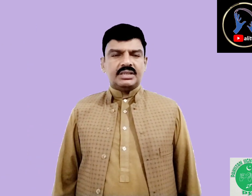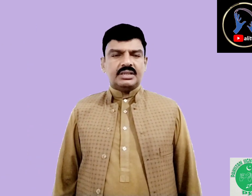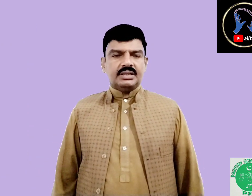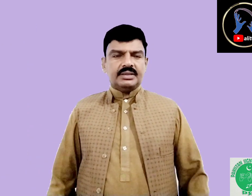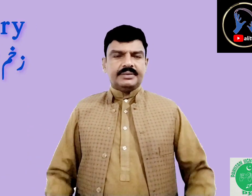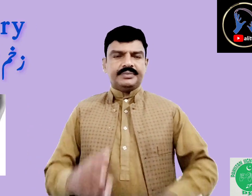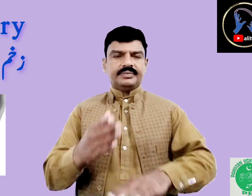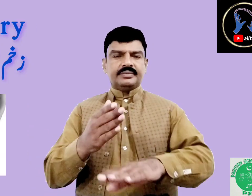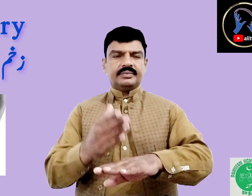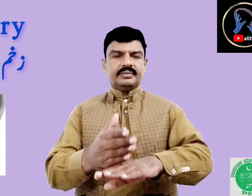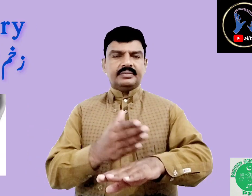injured,